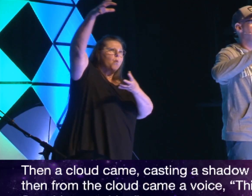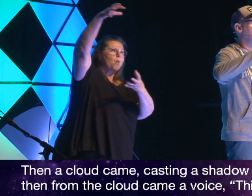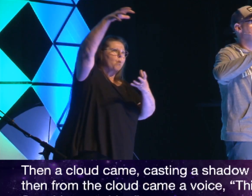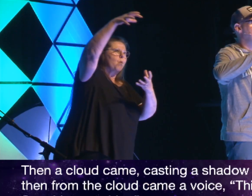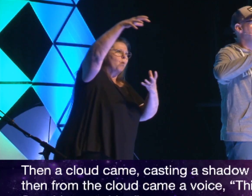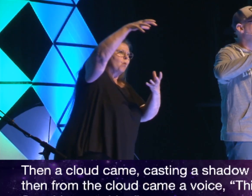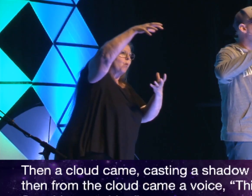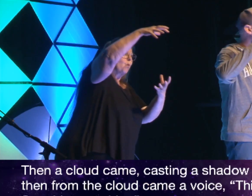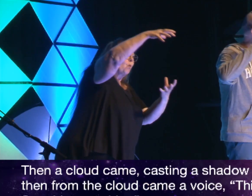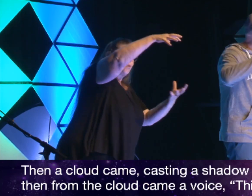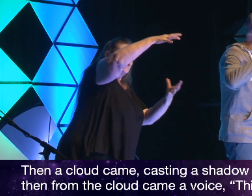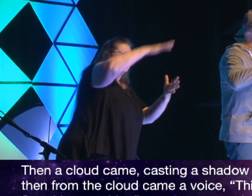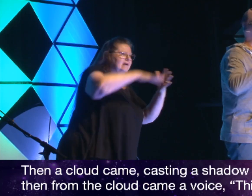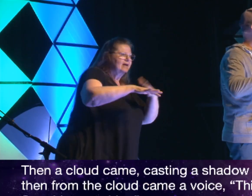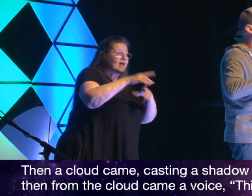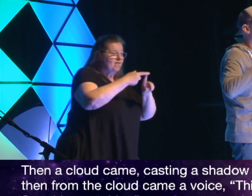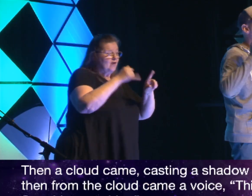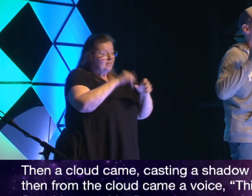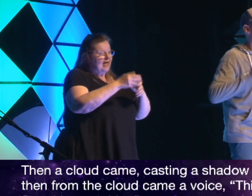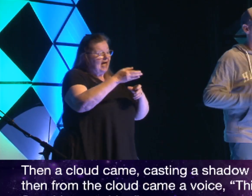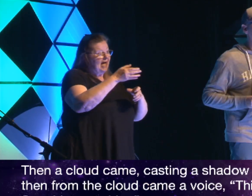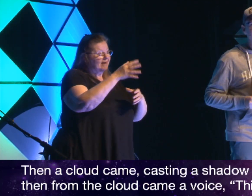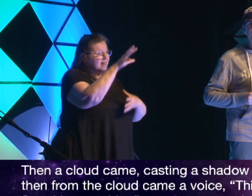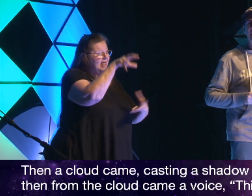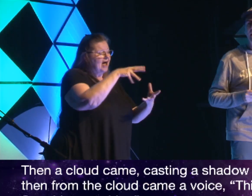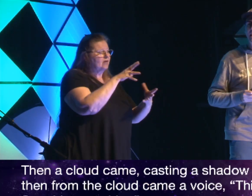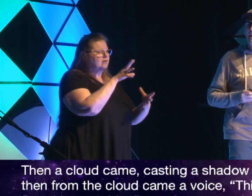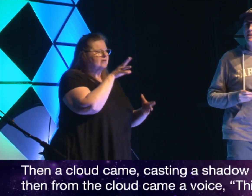them. And from that cloud came a